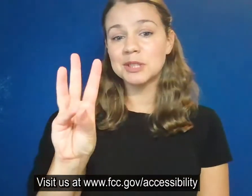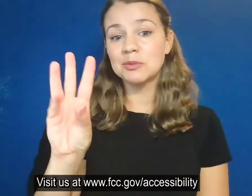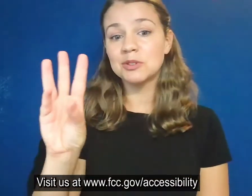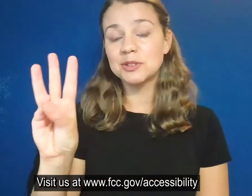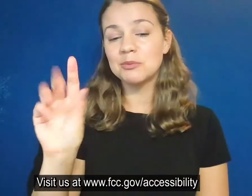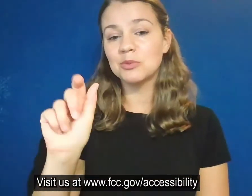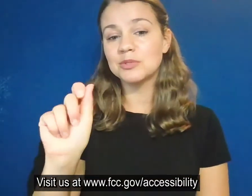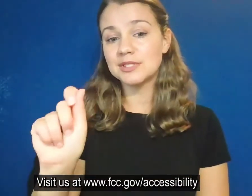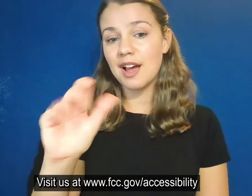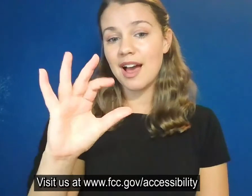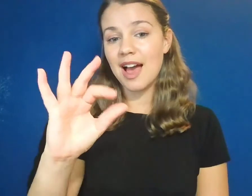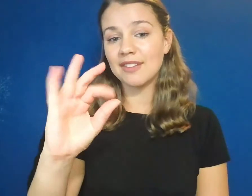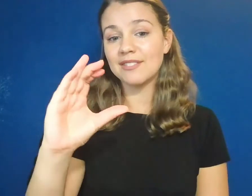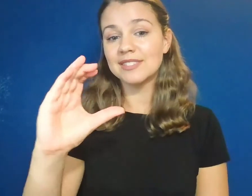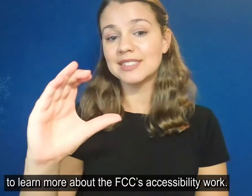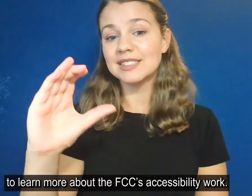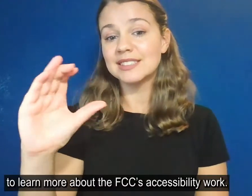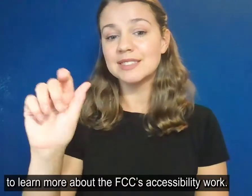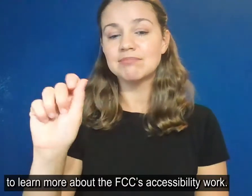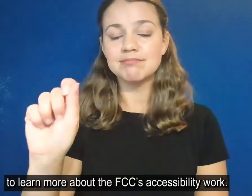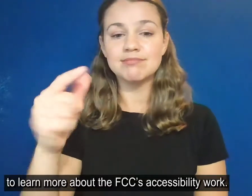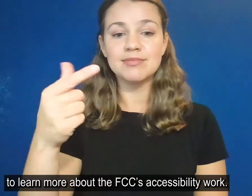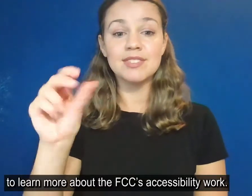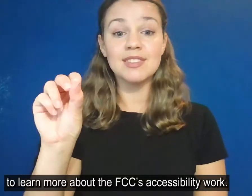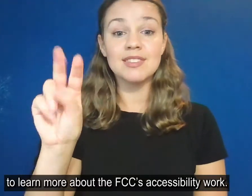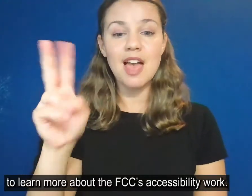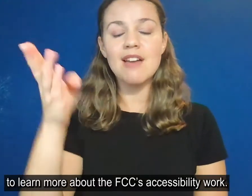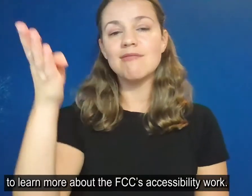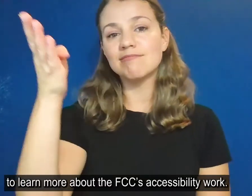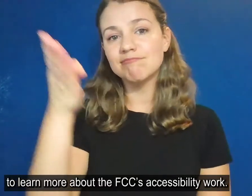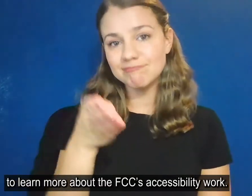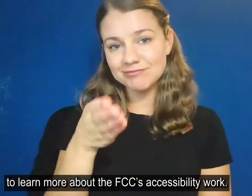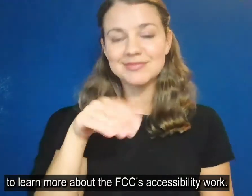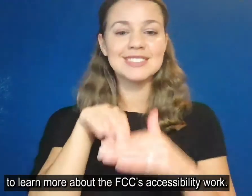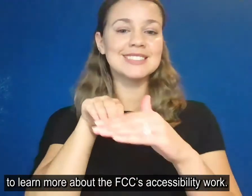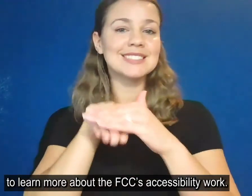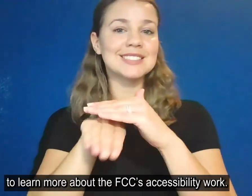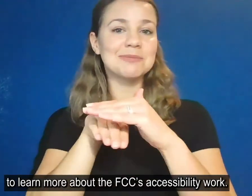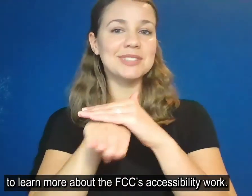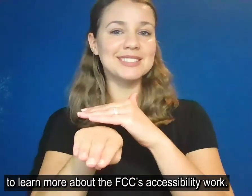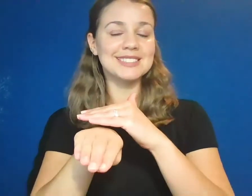www.fcc.gov/accessibility to learn more about the FCC's accessibility work.